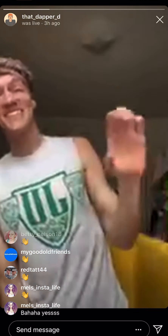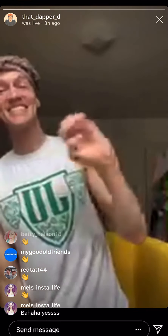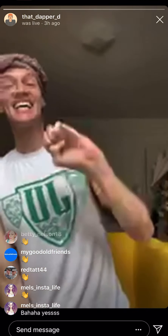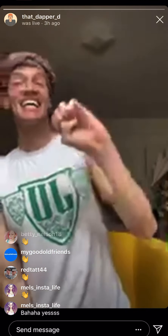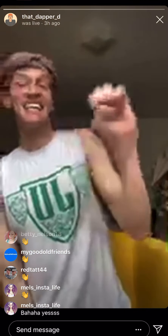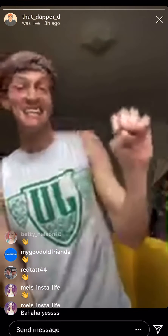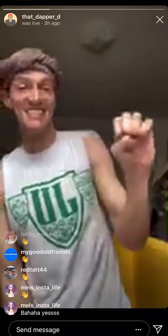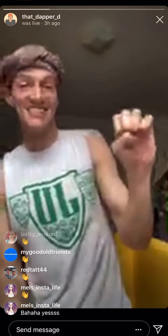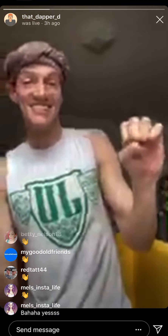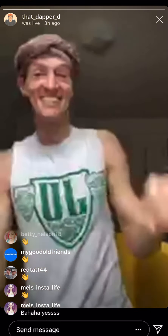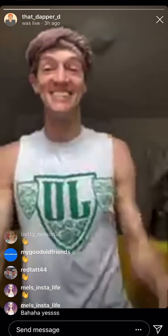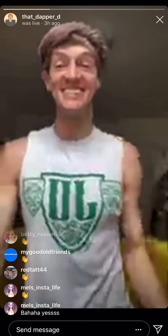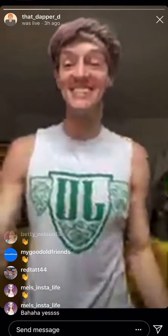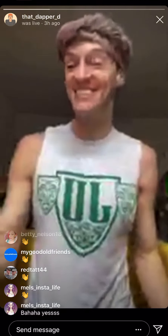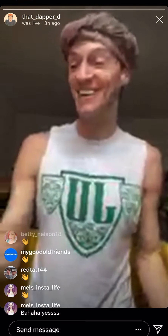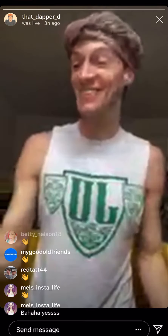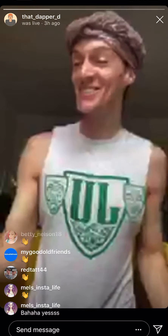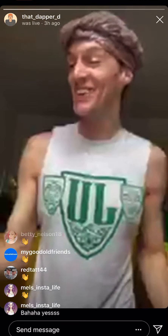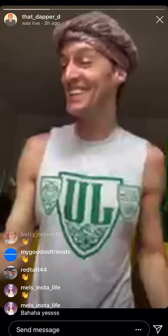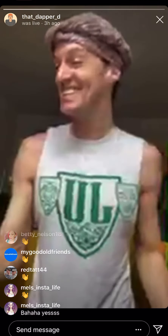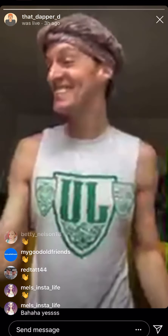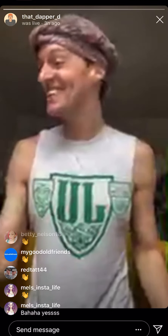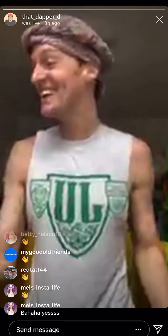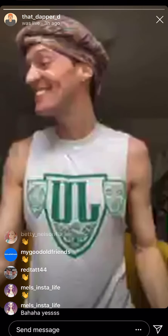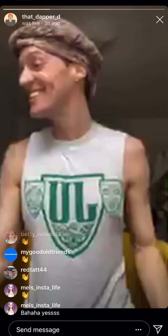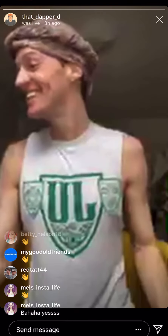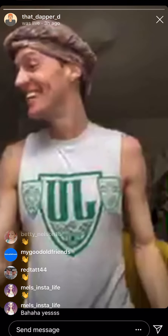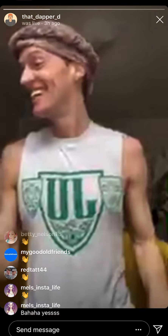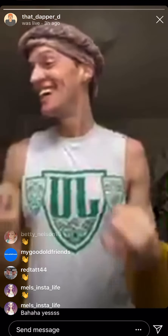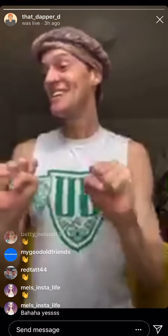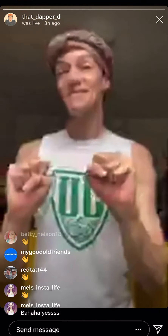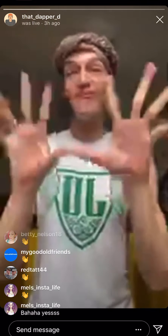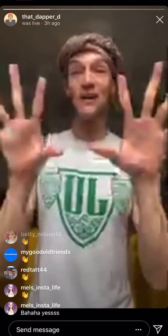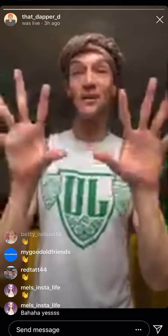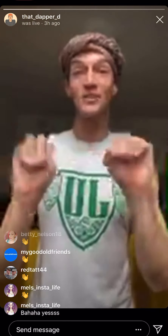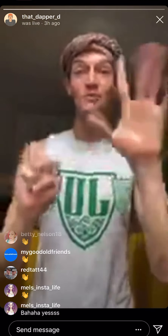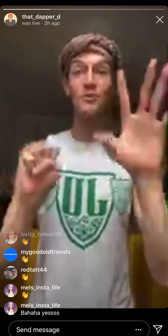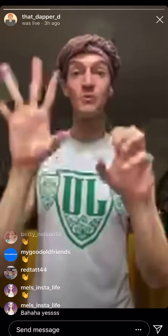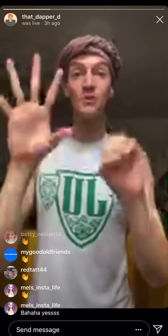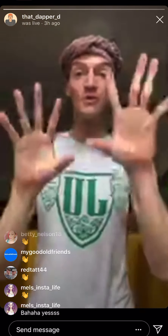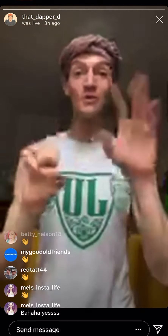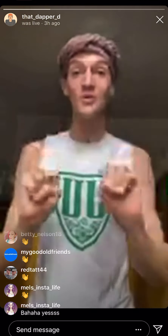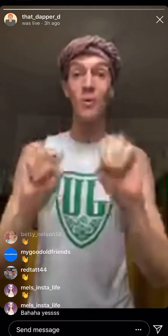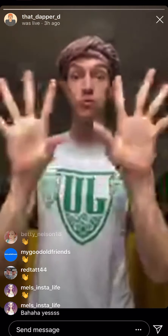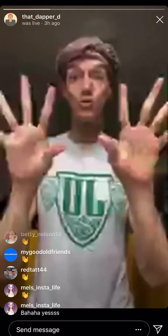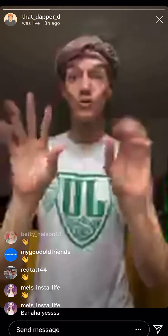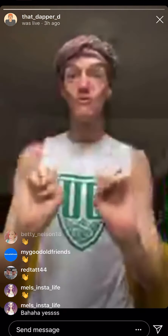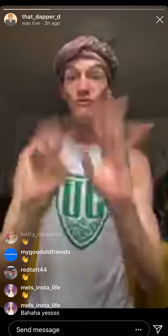easter oh i feel so fancy doing that one uh fireworks fireworks